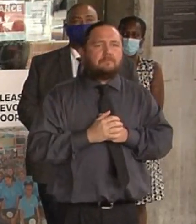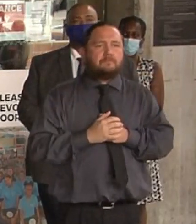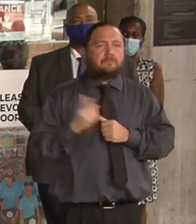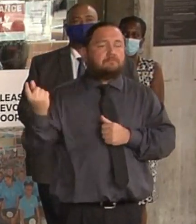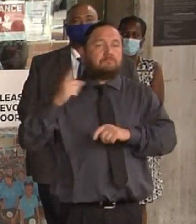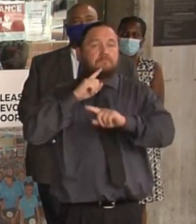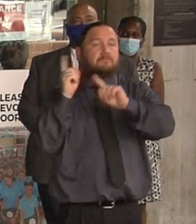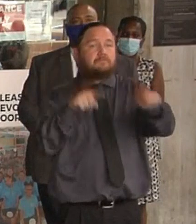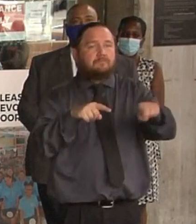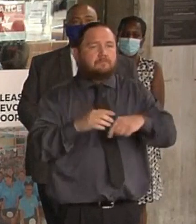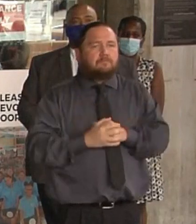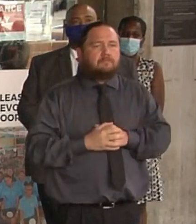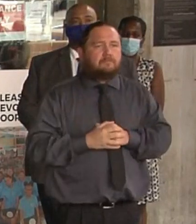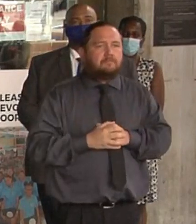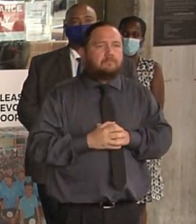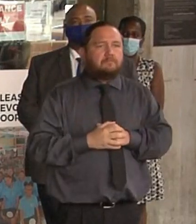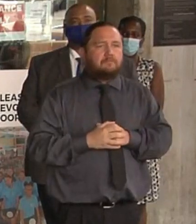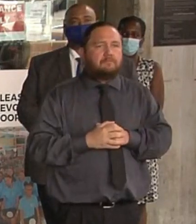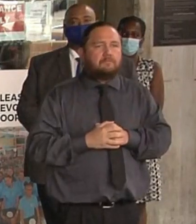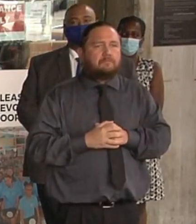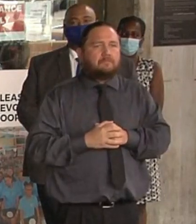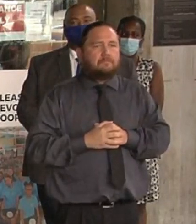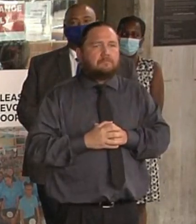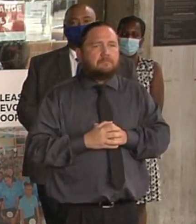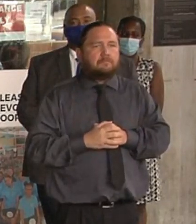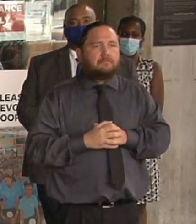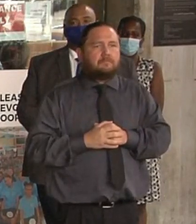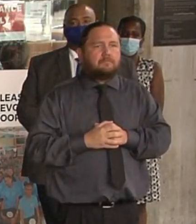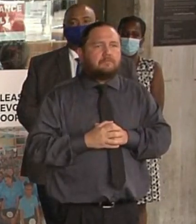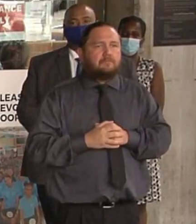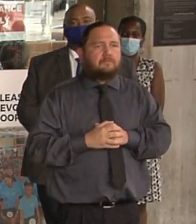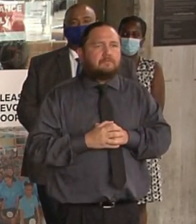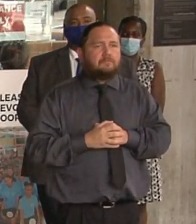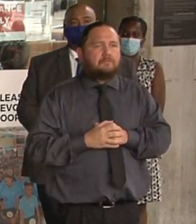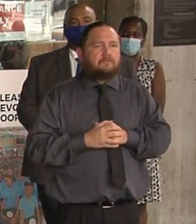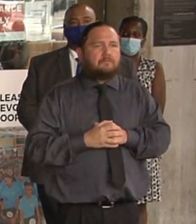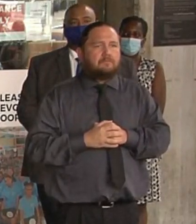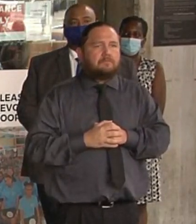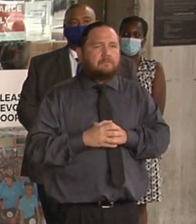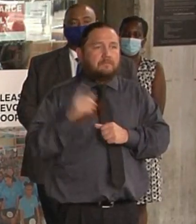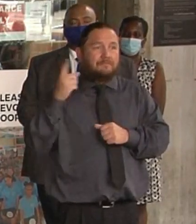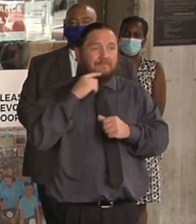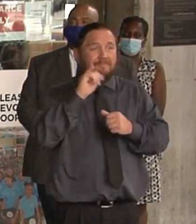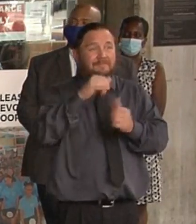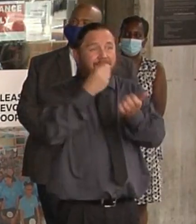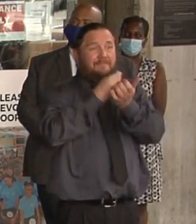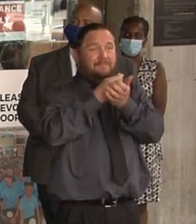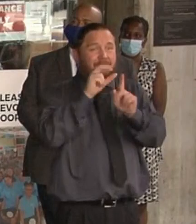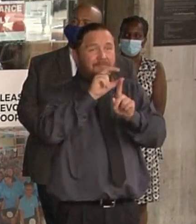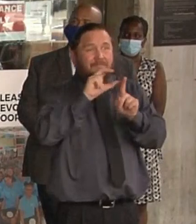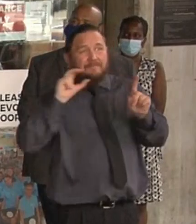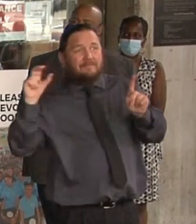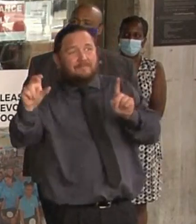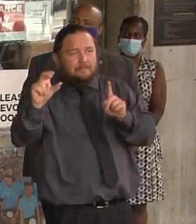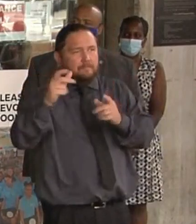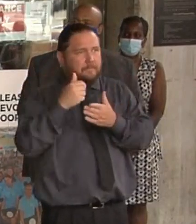with health inequities, to deal with opportunities for our youth, to deal with homelessness. I think that when we think about policing,